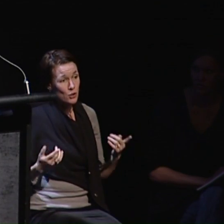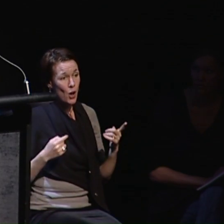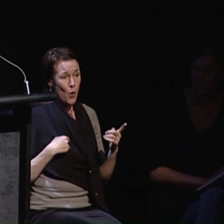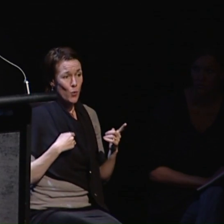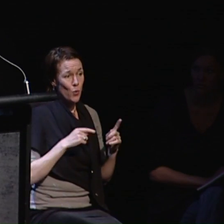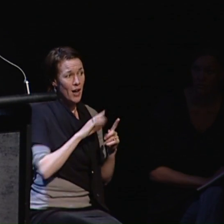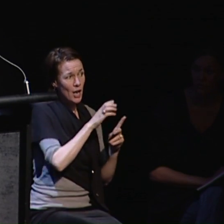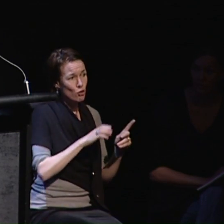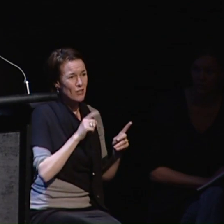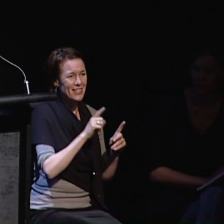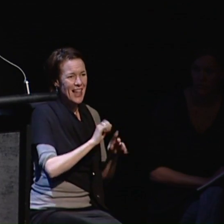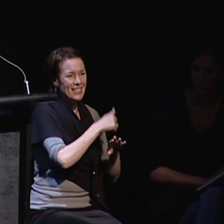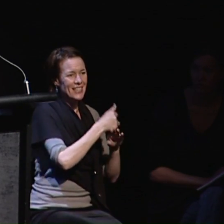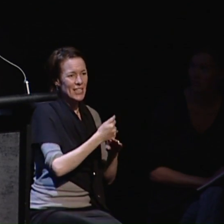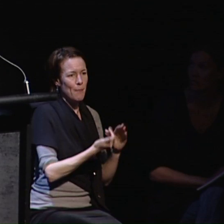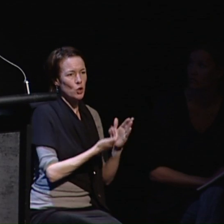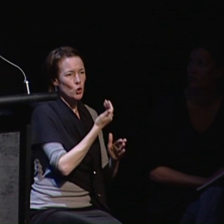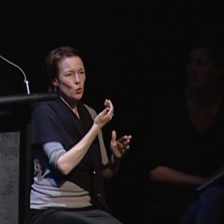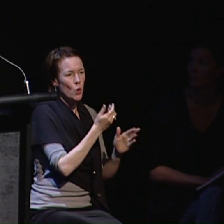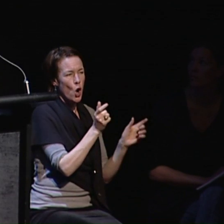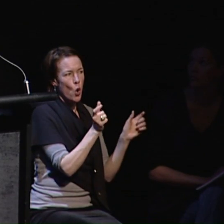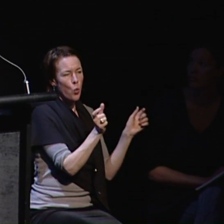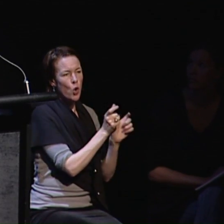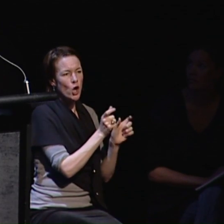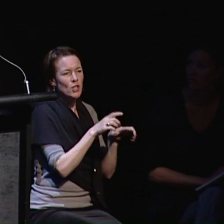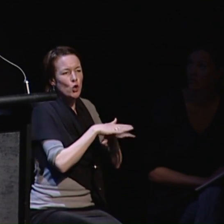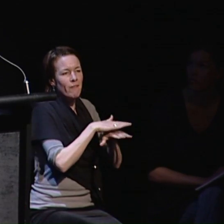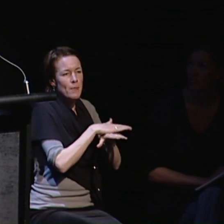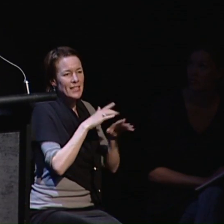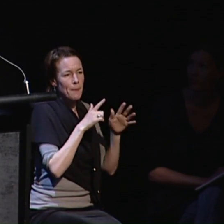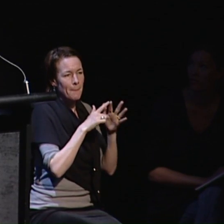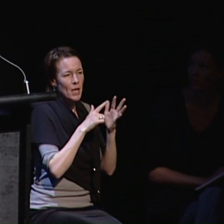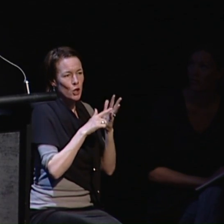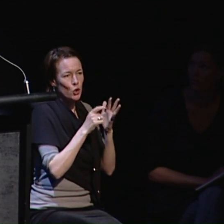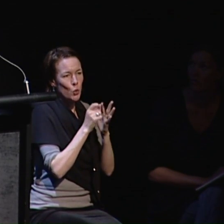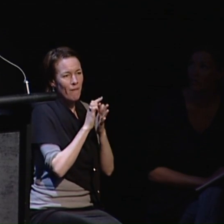words to describe euphemisms, as I would call them, for institutions. So we now have